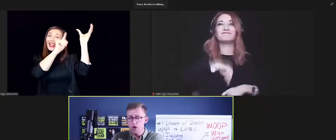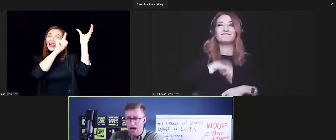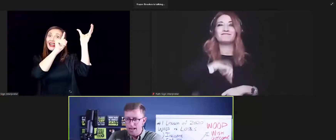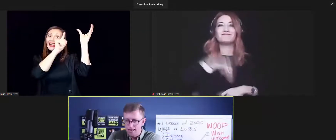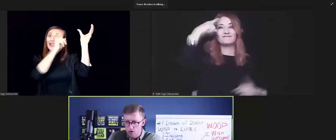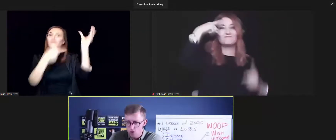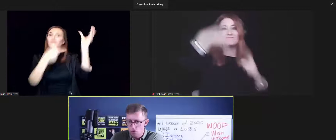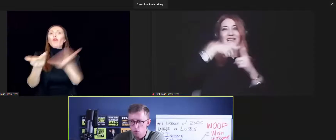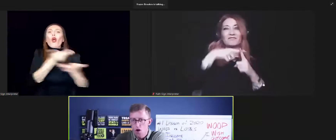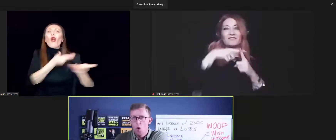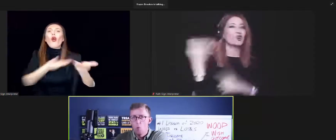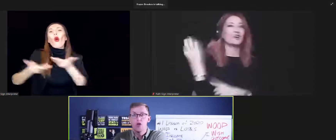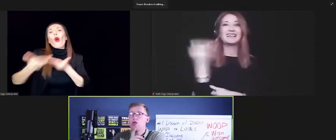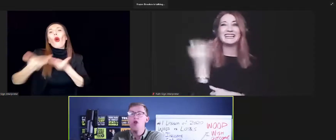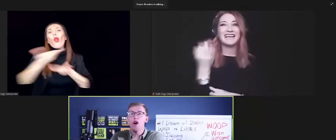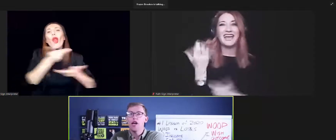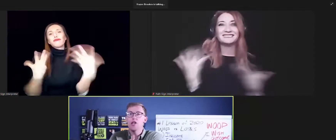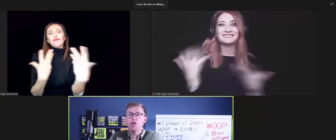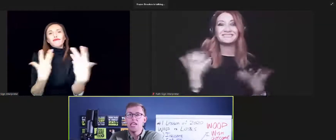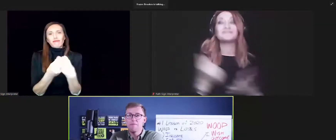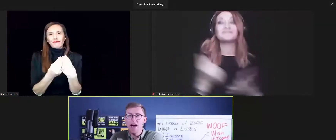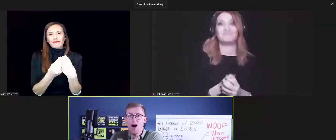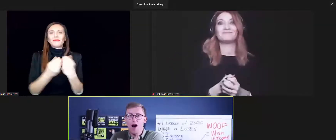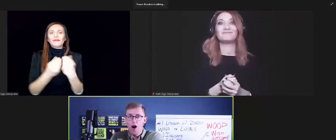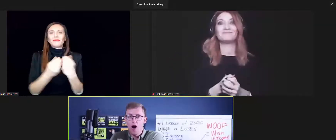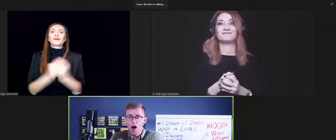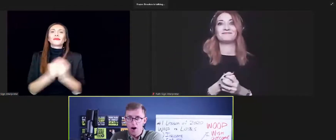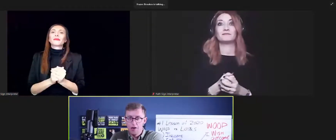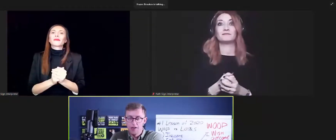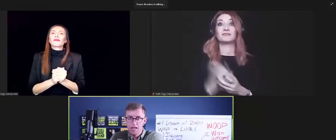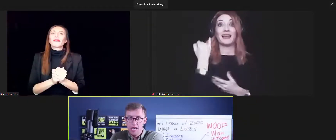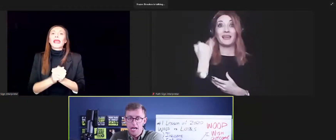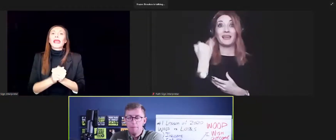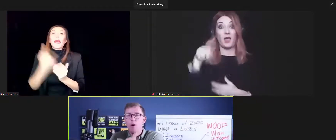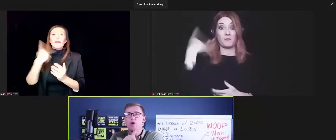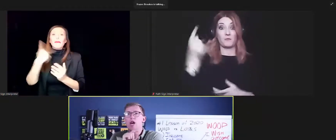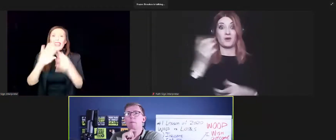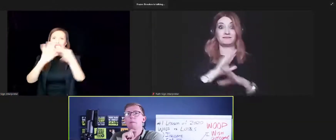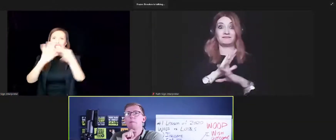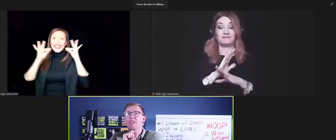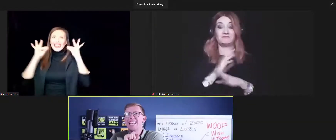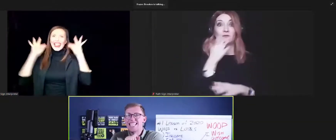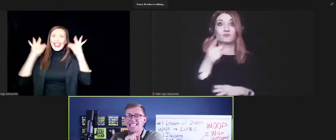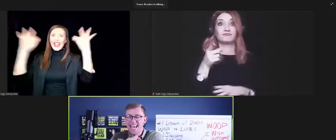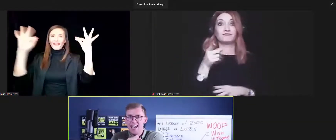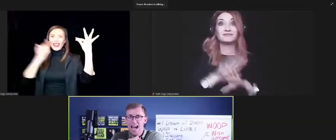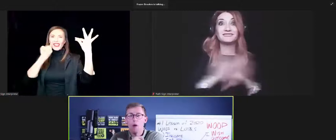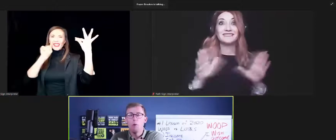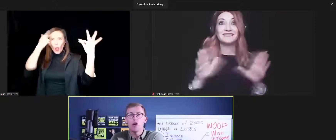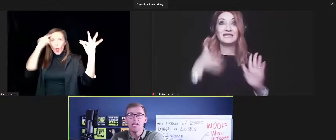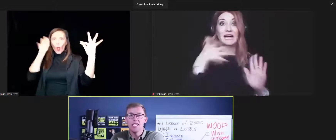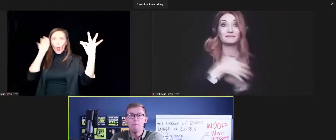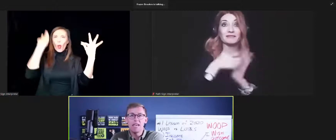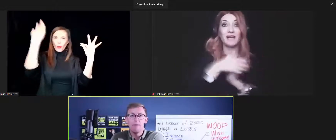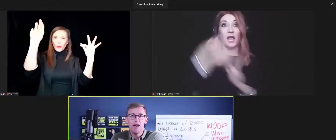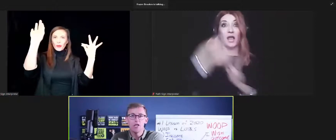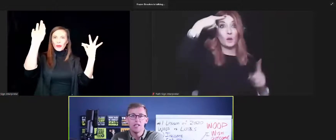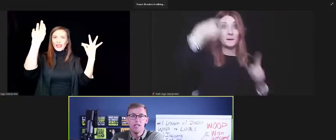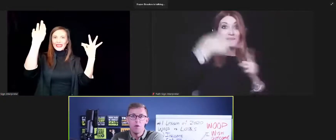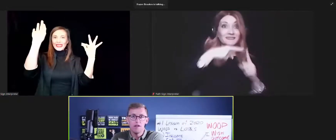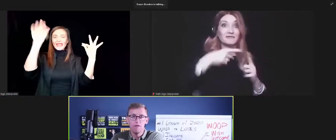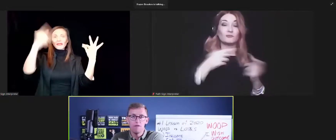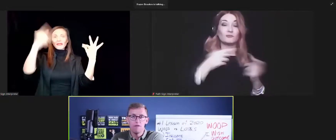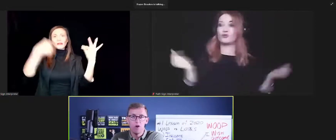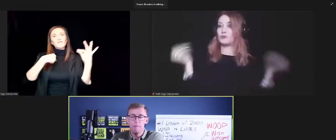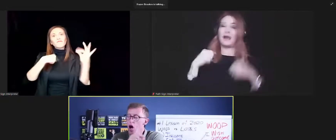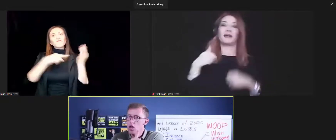a challenge, which is not going to seem that hard. But when you complete it, I want you to let me personally know that